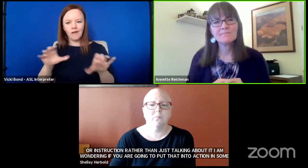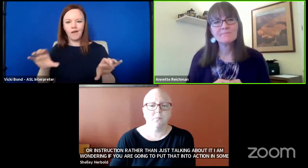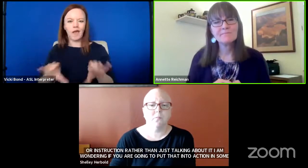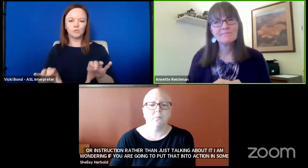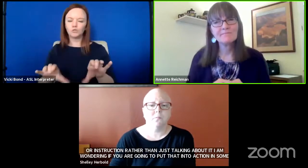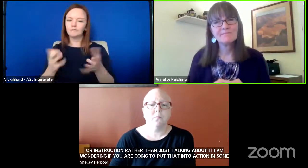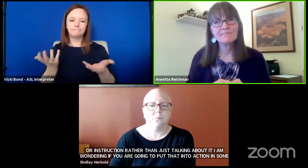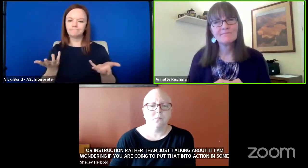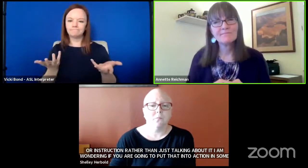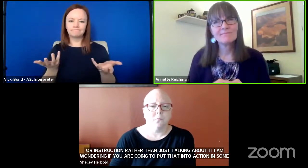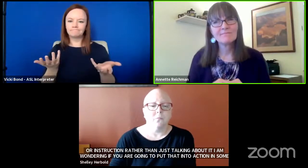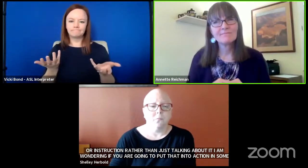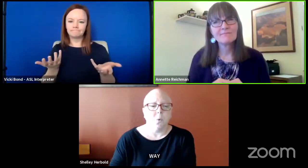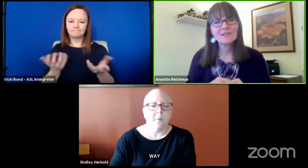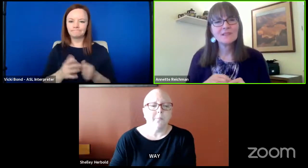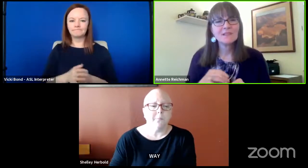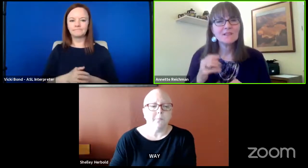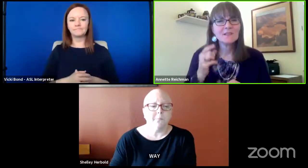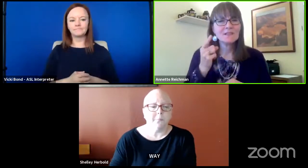The